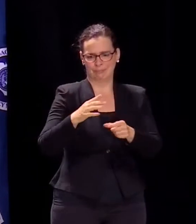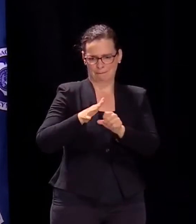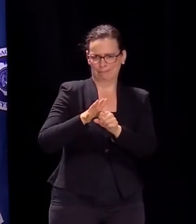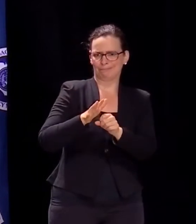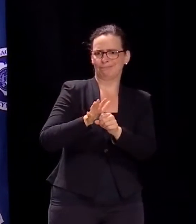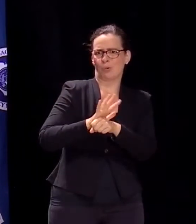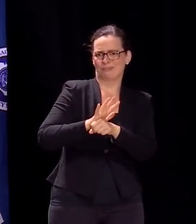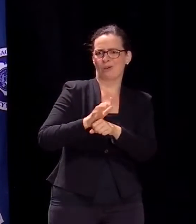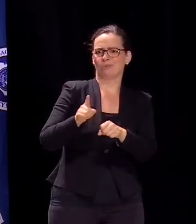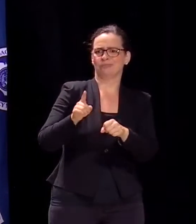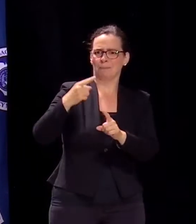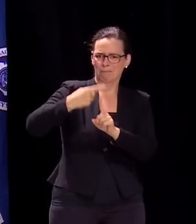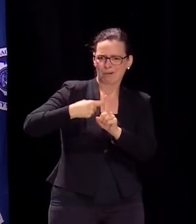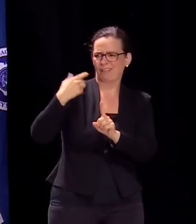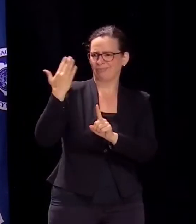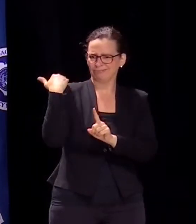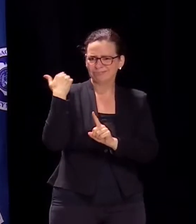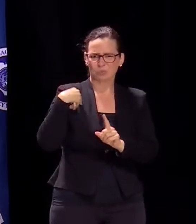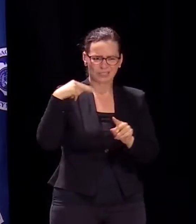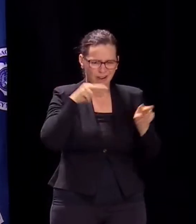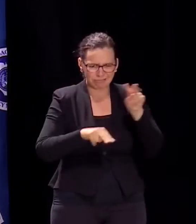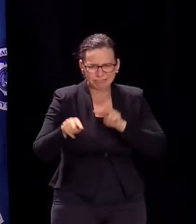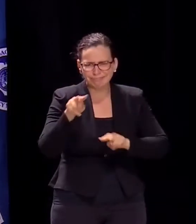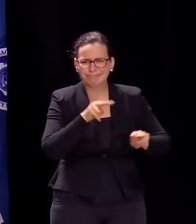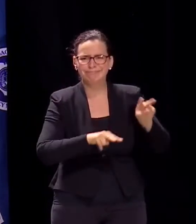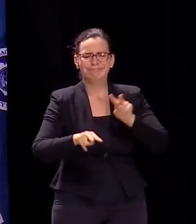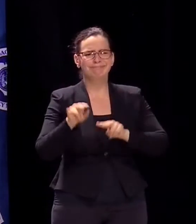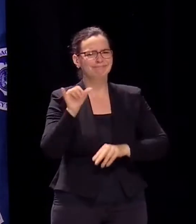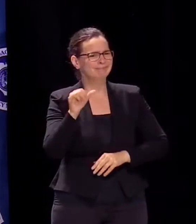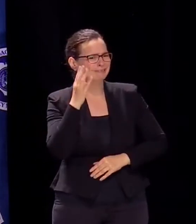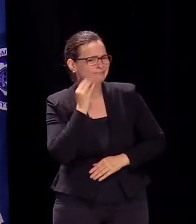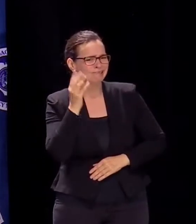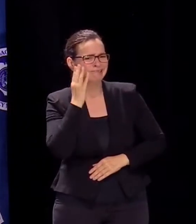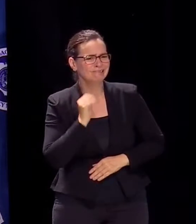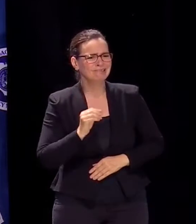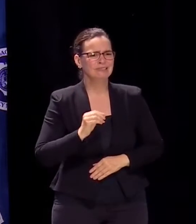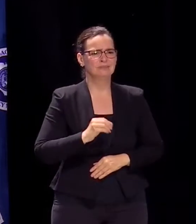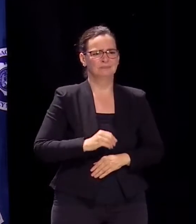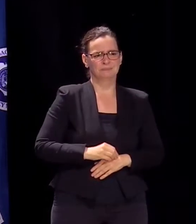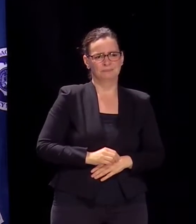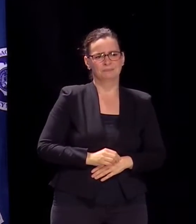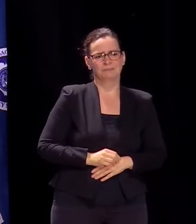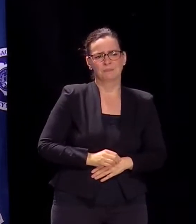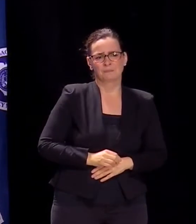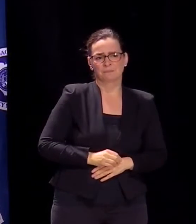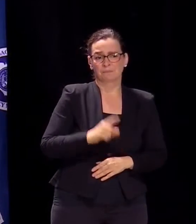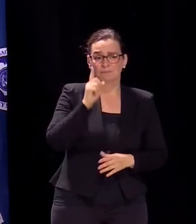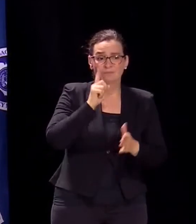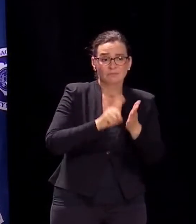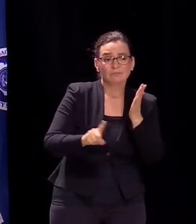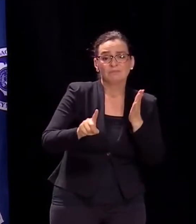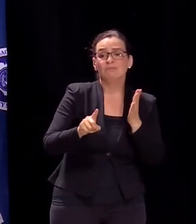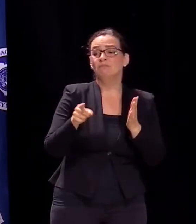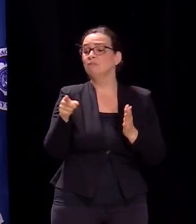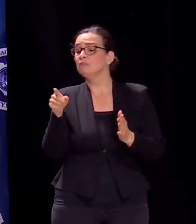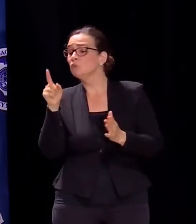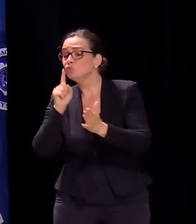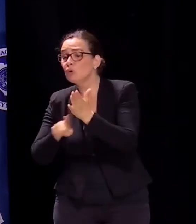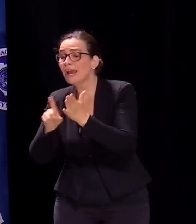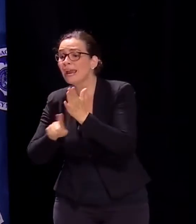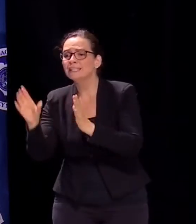can move and contact trace and quarantine and isolate, the better we get. Think about it this way.